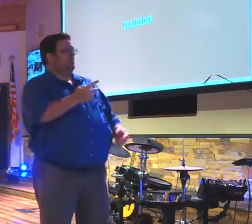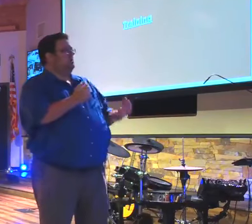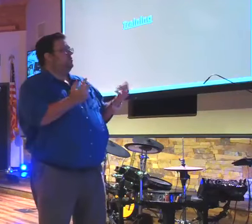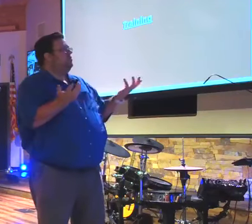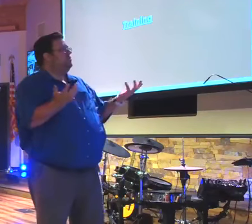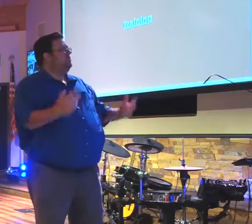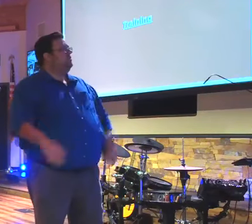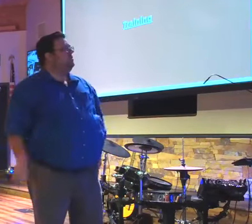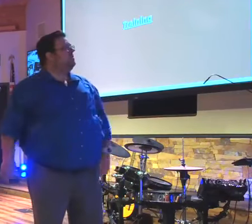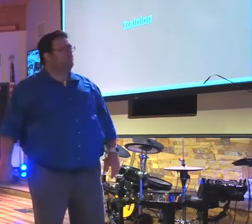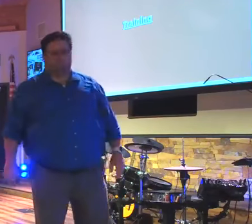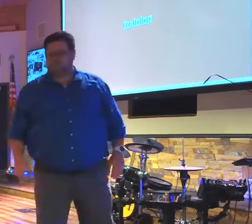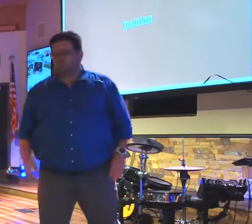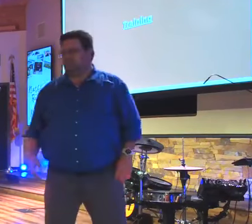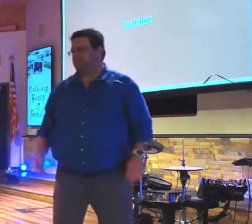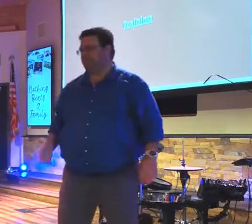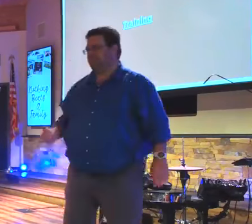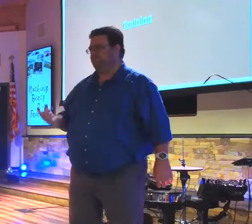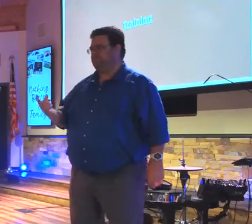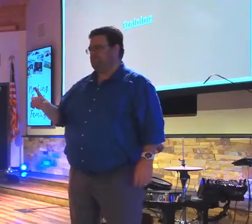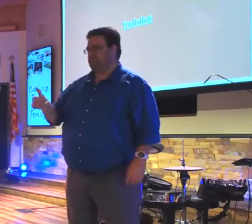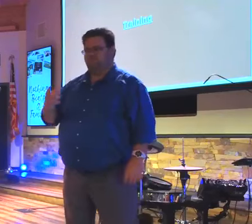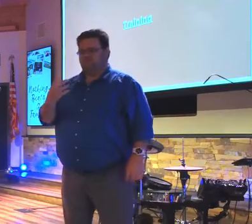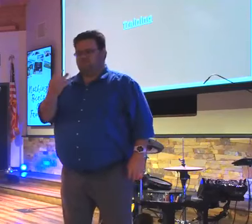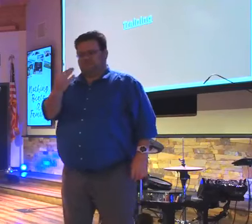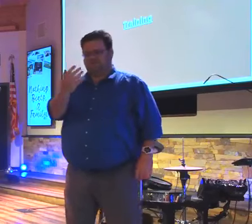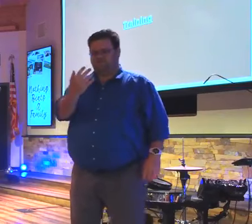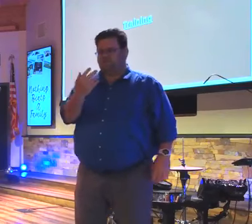want to do? And you say, wait a minute.